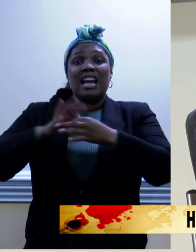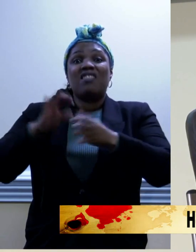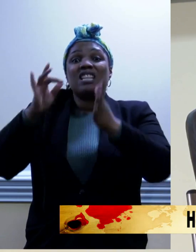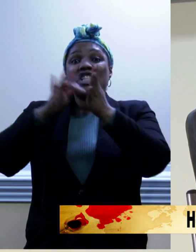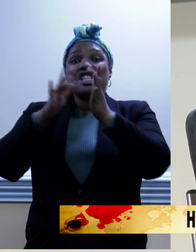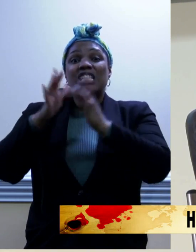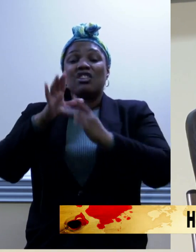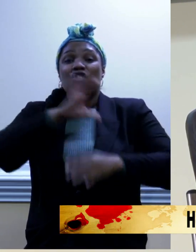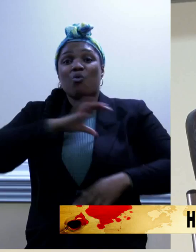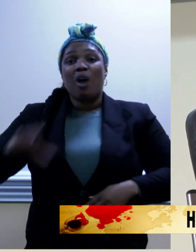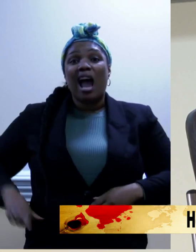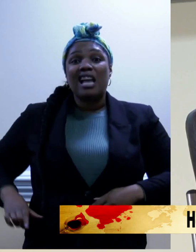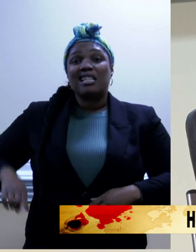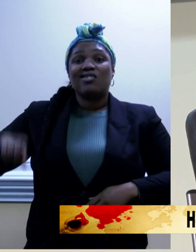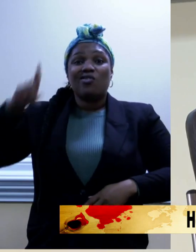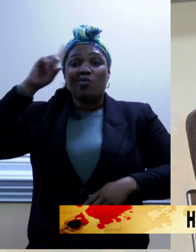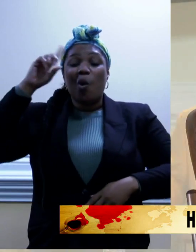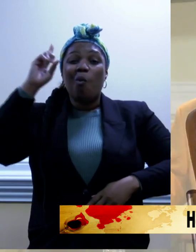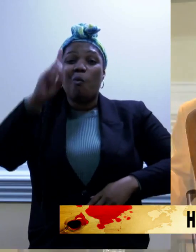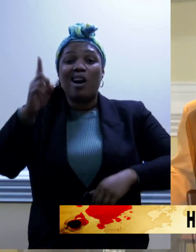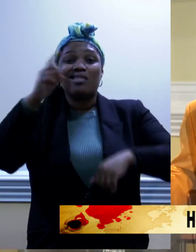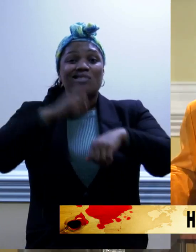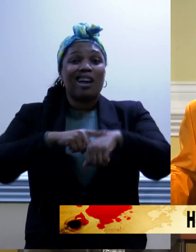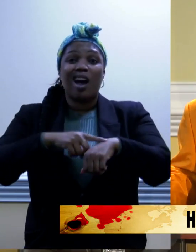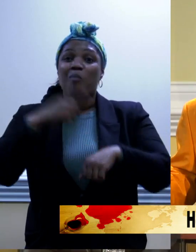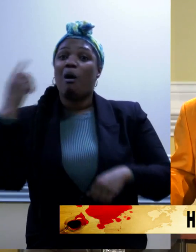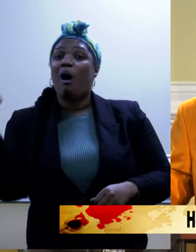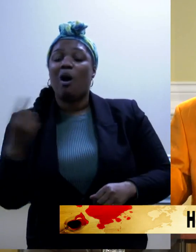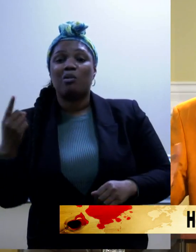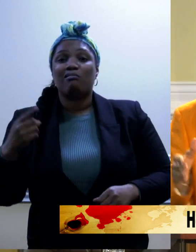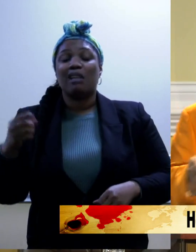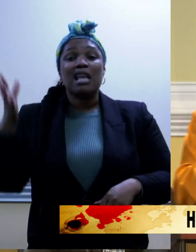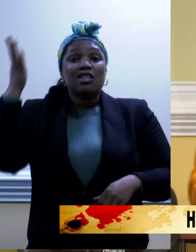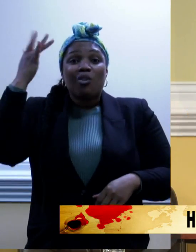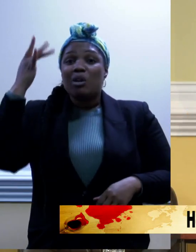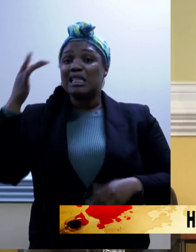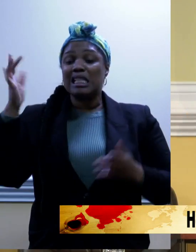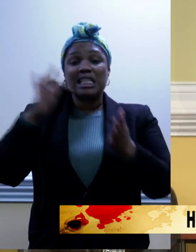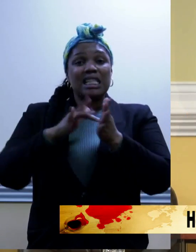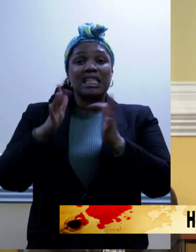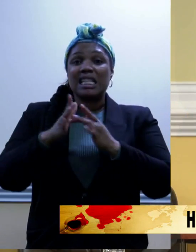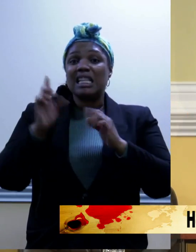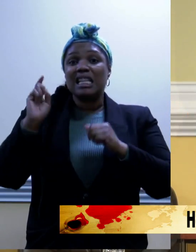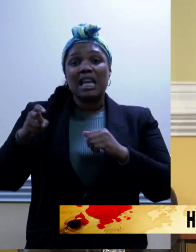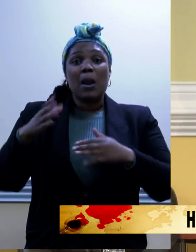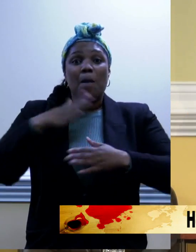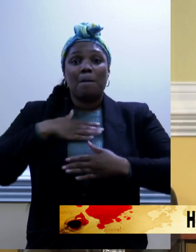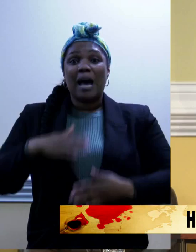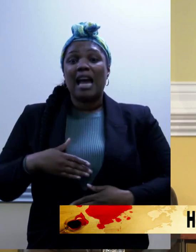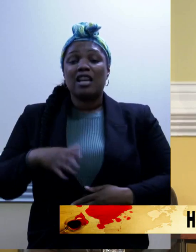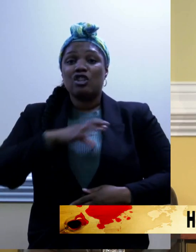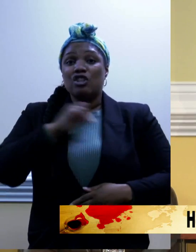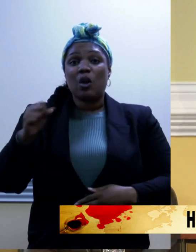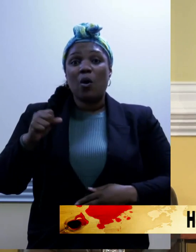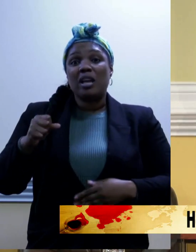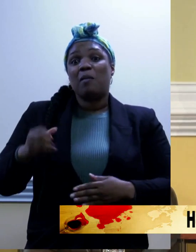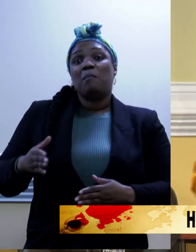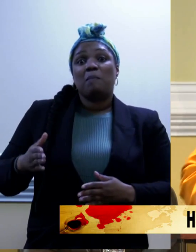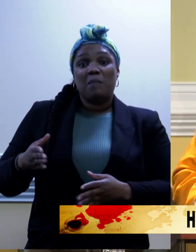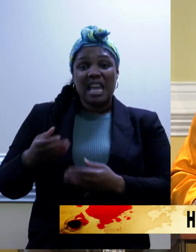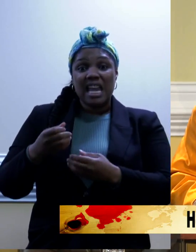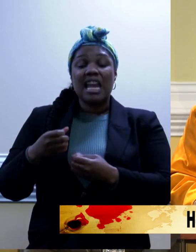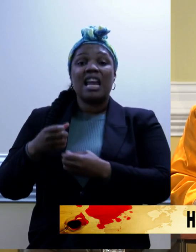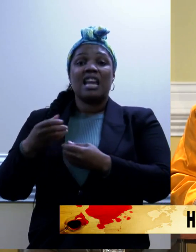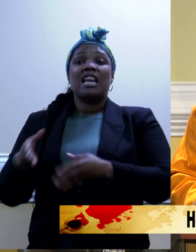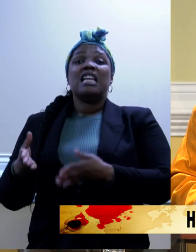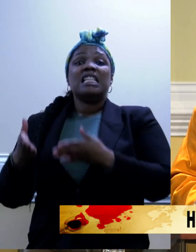for all. That's why he needed a body. So it could be sacrificed. Now we are sanctified by